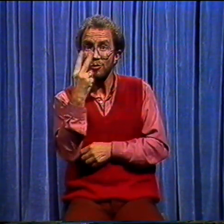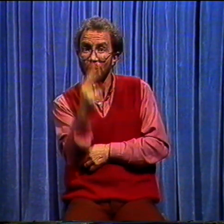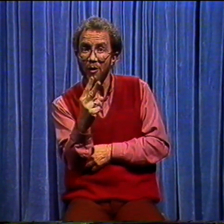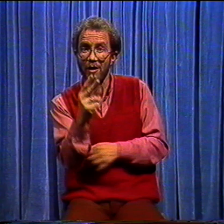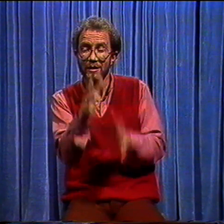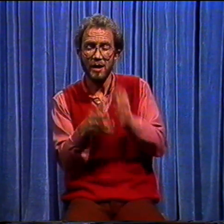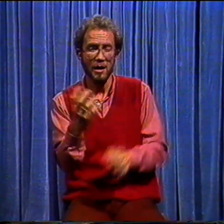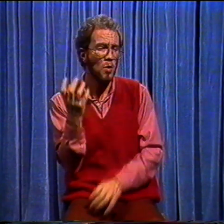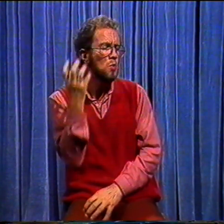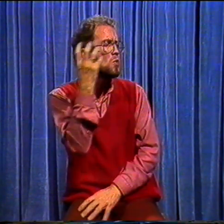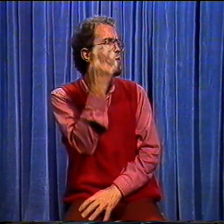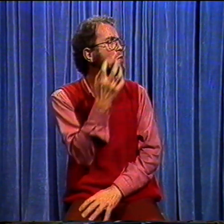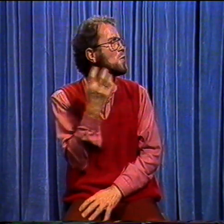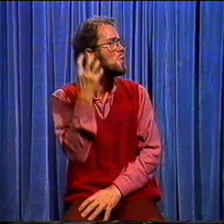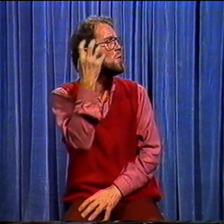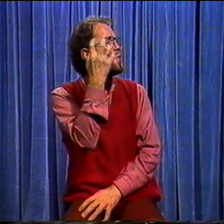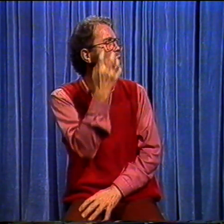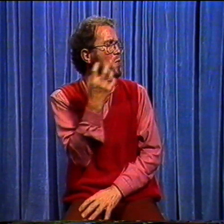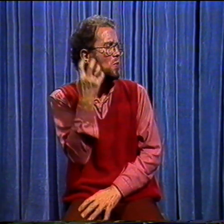you saw the sign.